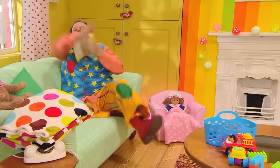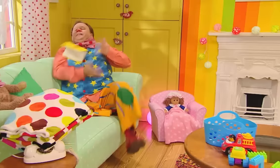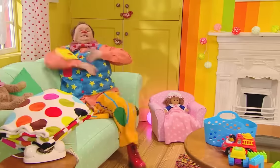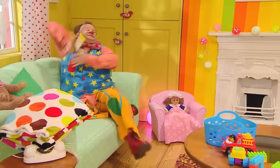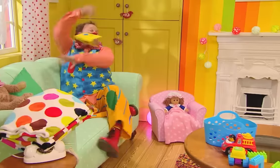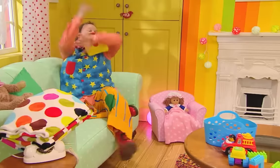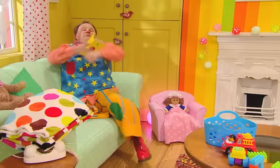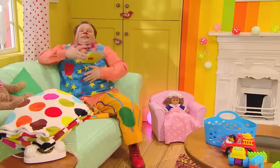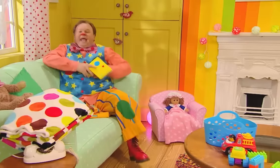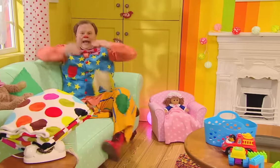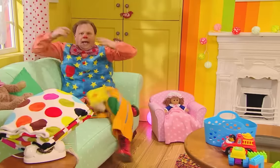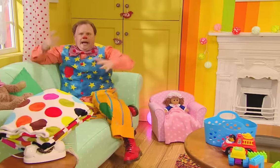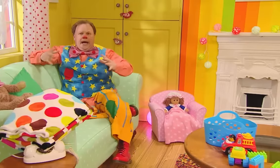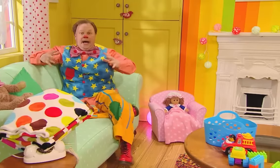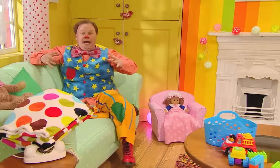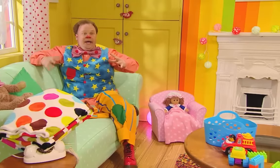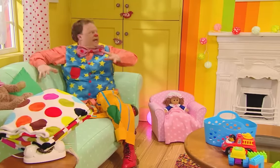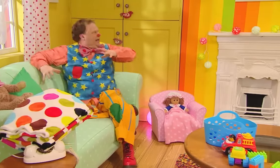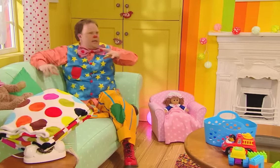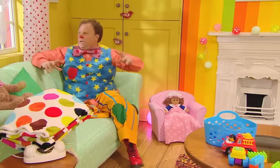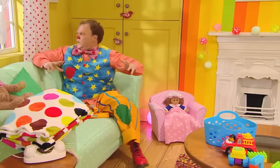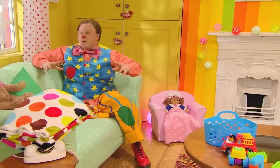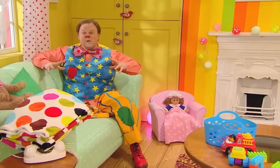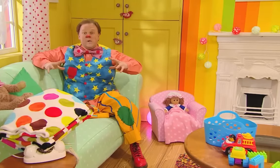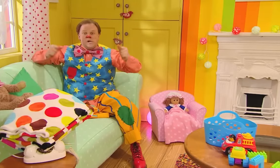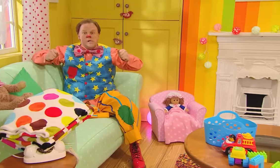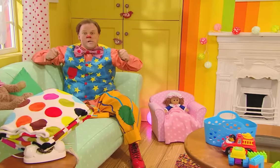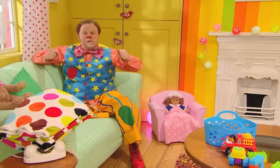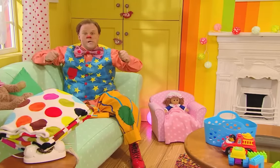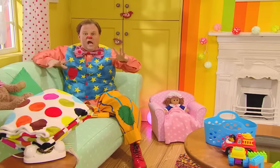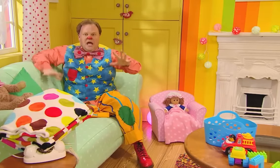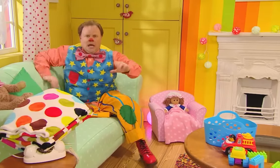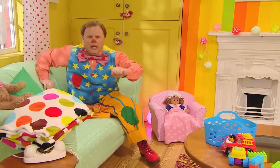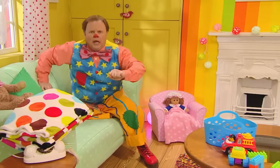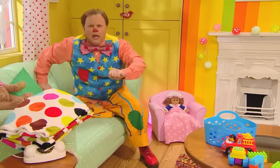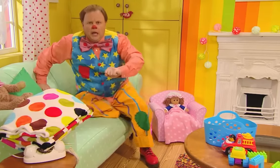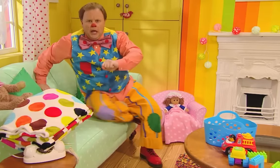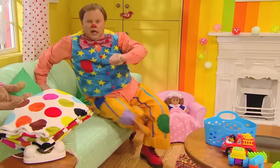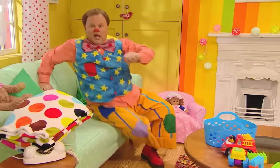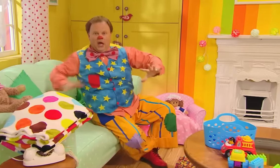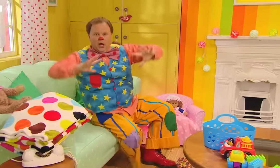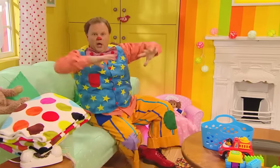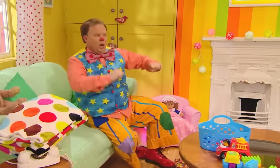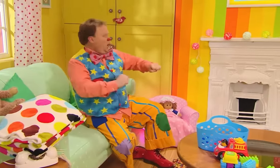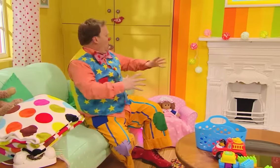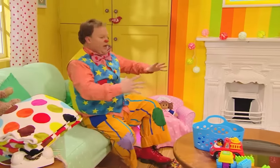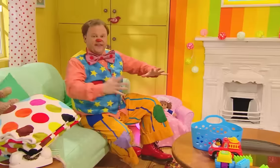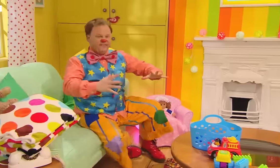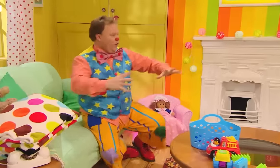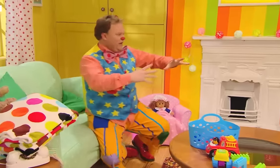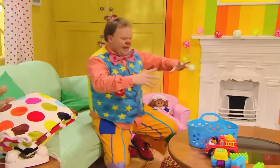Quick, Mr. Tumble. Answer the phone before it wakes up Grandad Tumble.